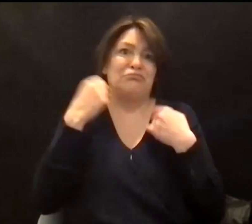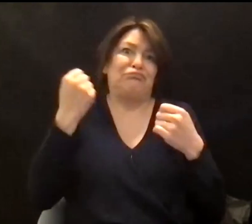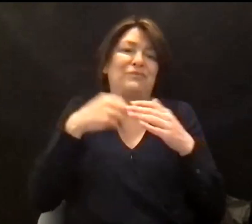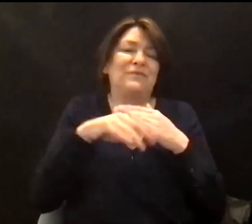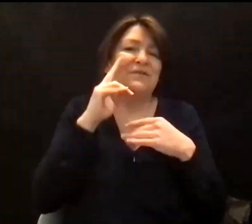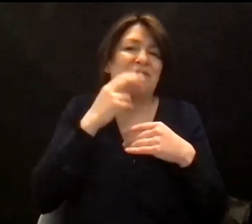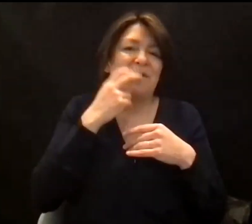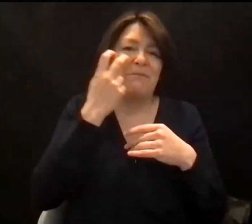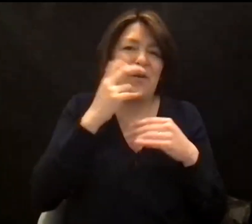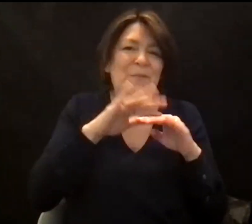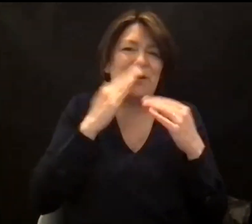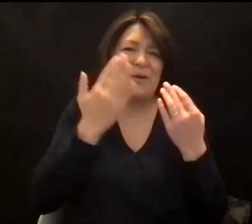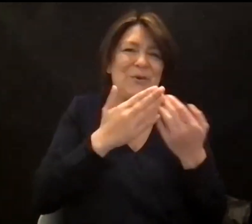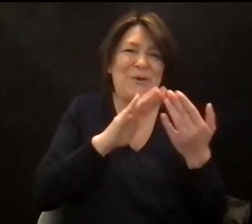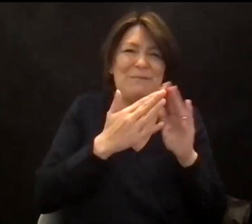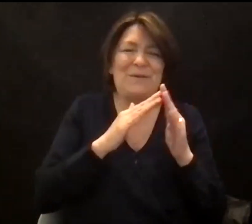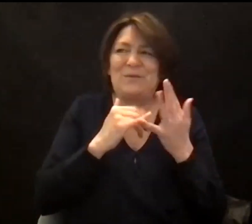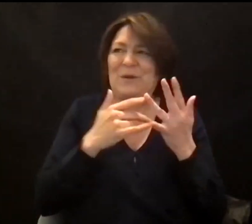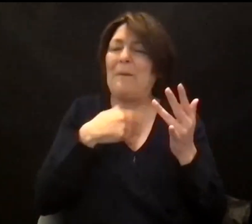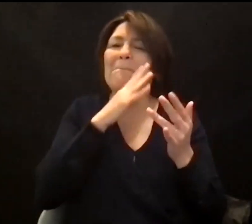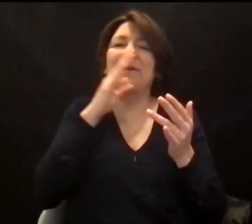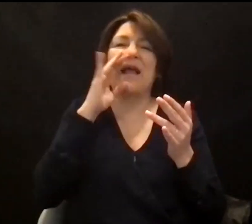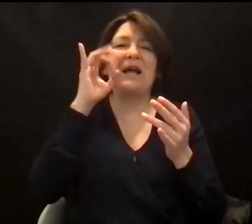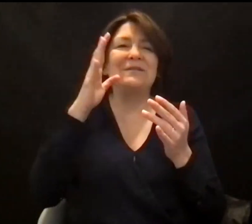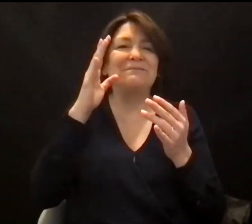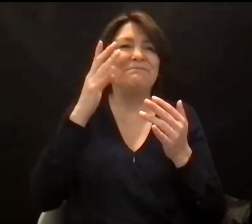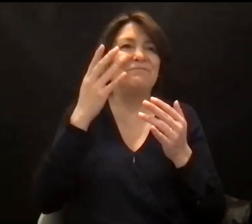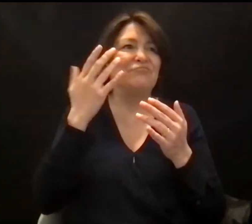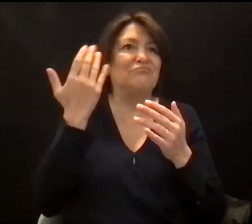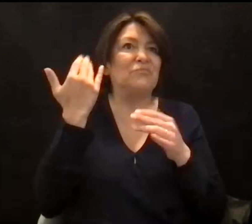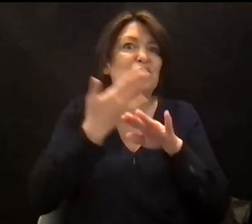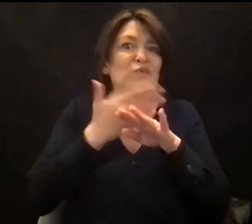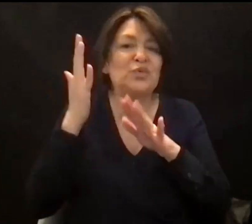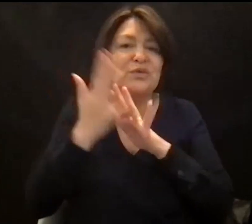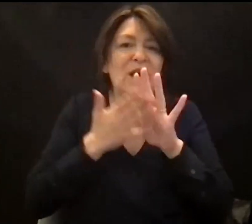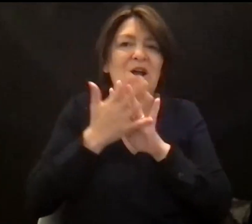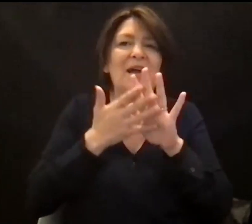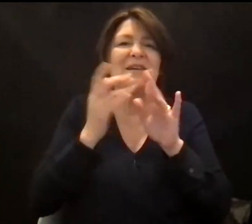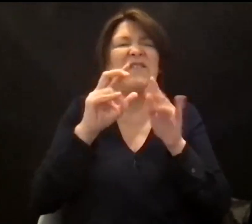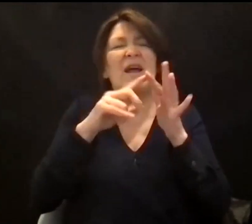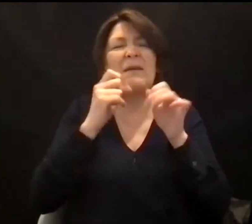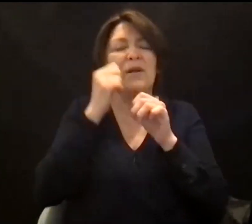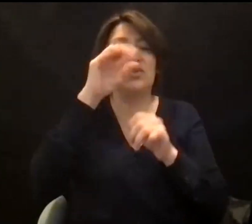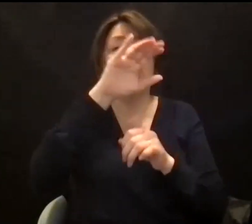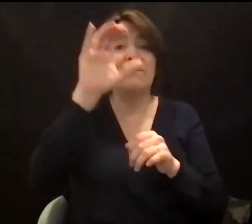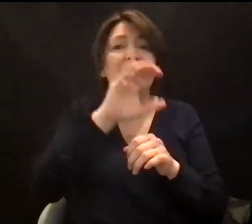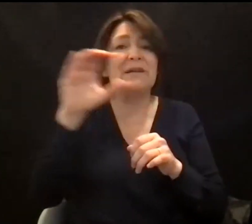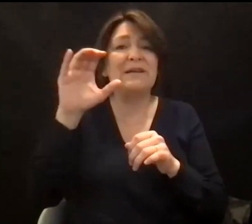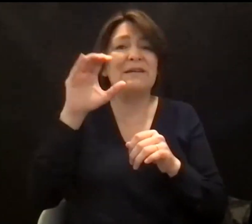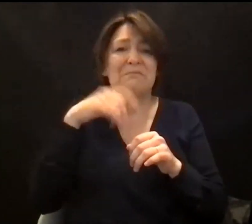deaf-blind world, obviously, but I miss out on some of the new language and the new signs. Like Zoom is a perfect example. I'd never seen that